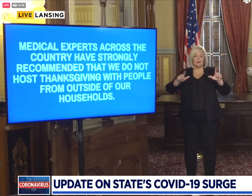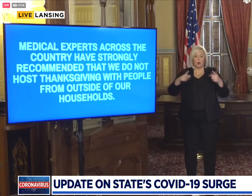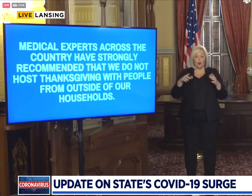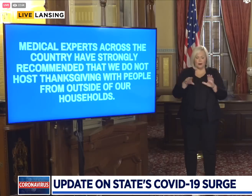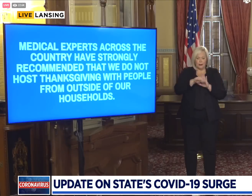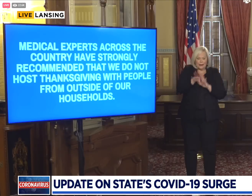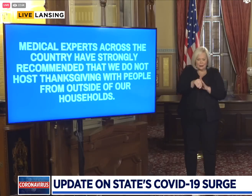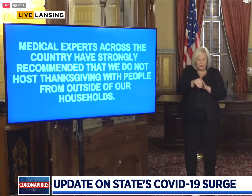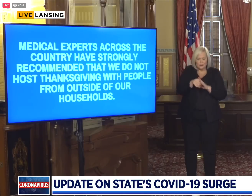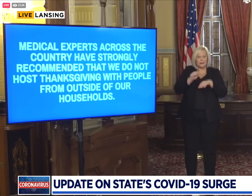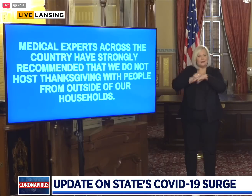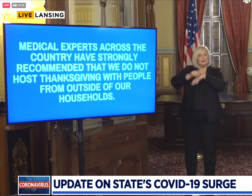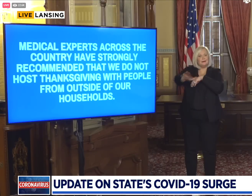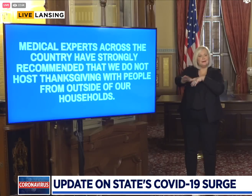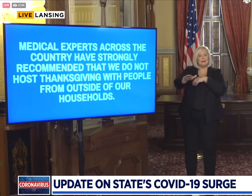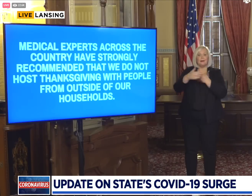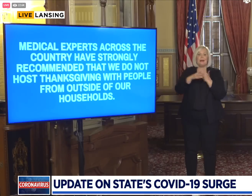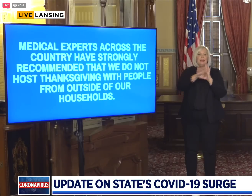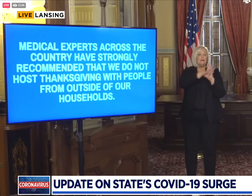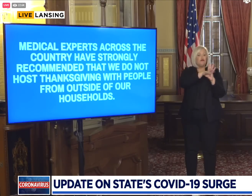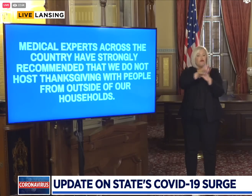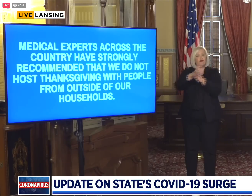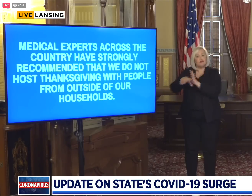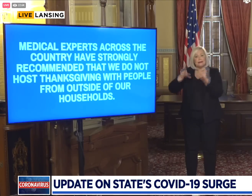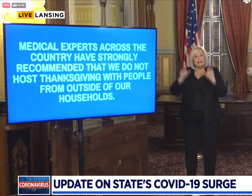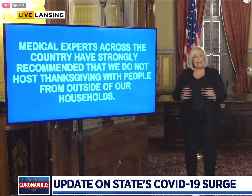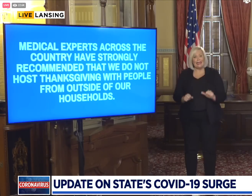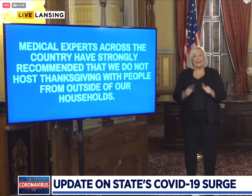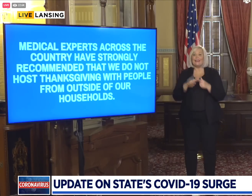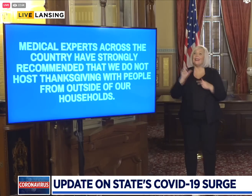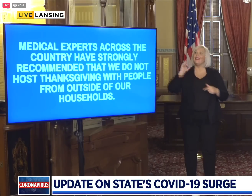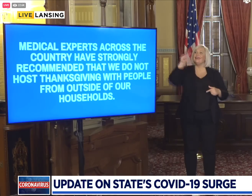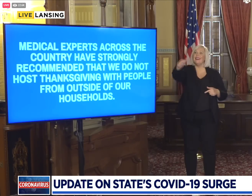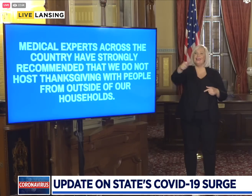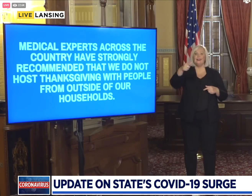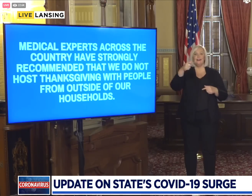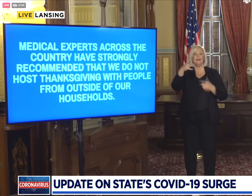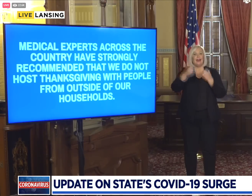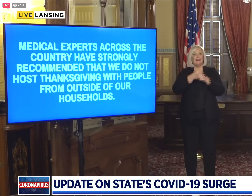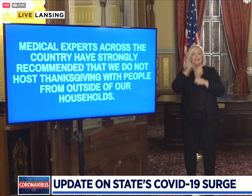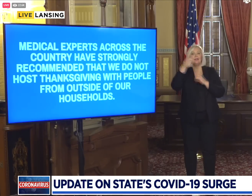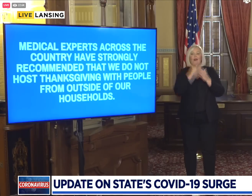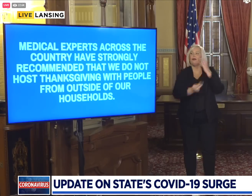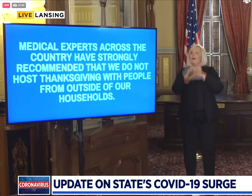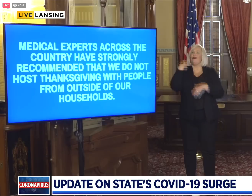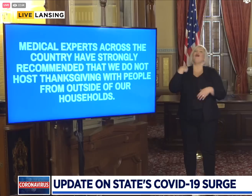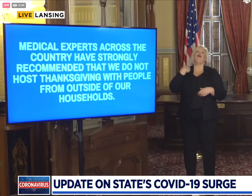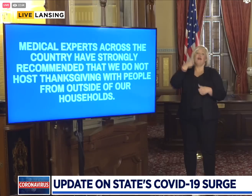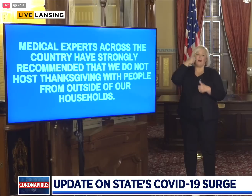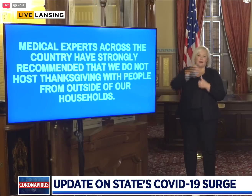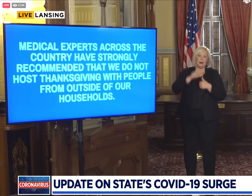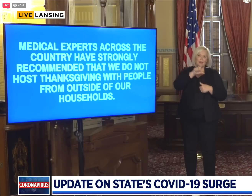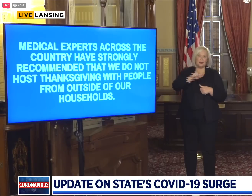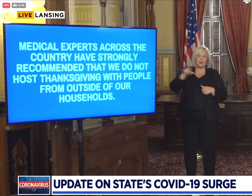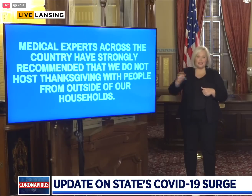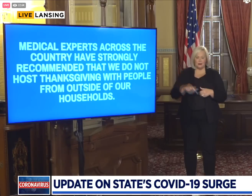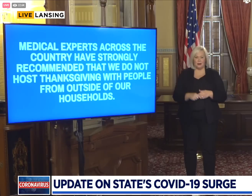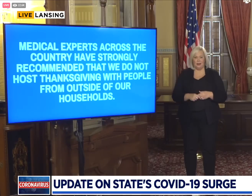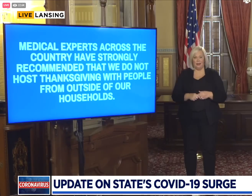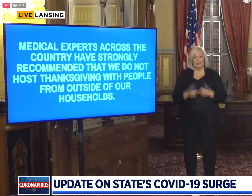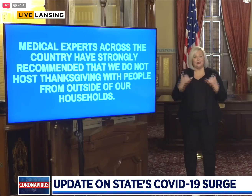Thanksgiving meals, and maybe record it so you've got a keepsake someday that you can look back on. We can give